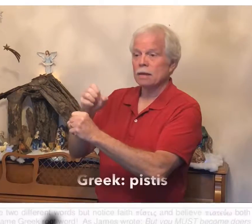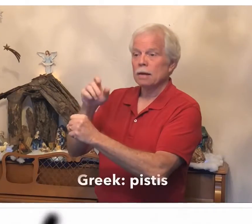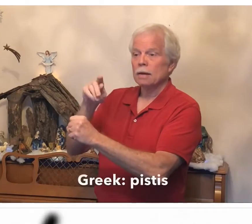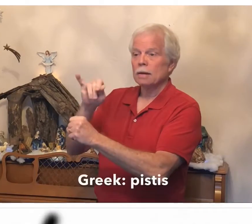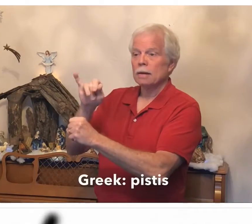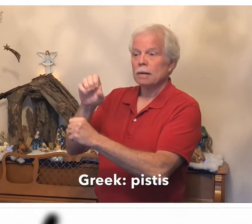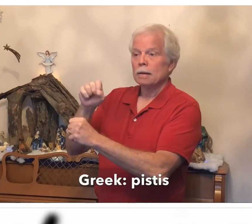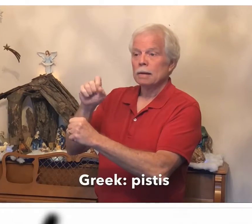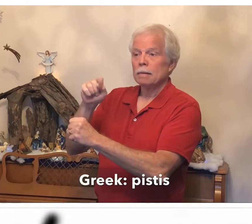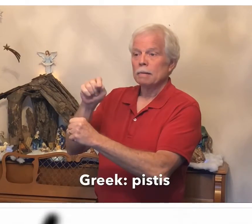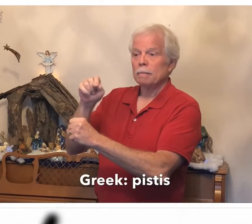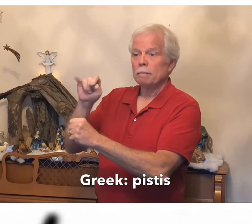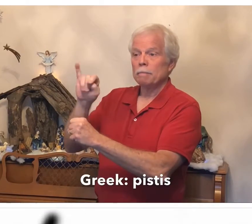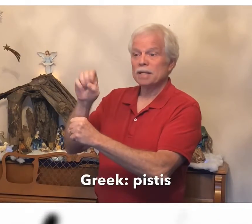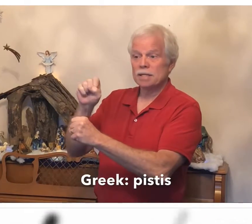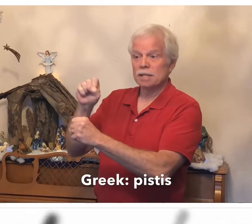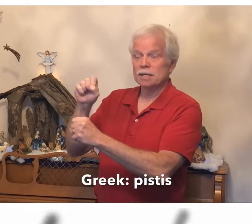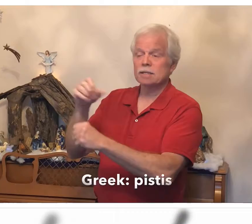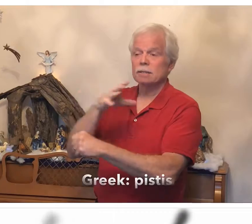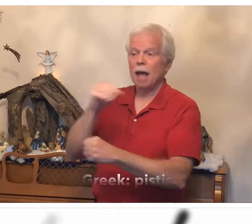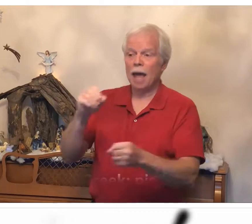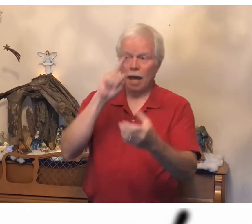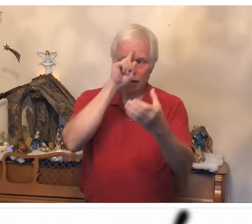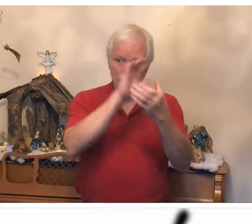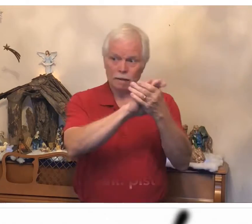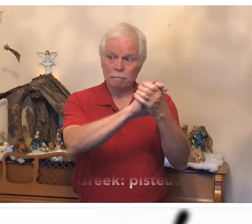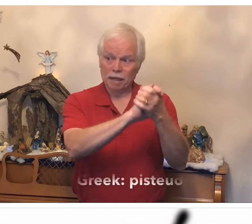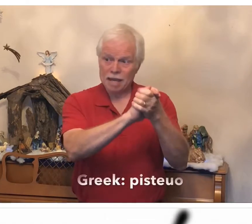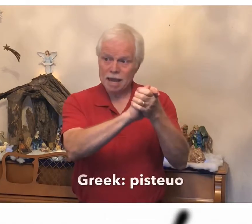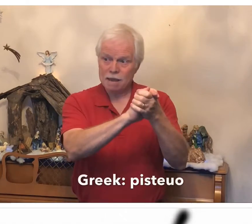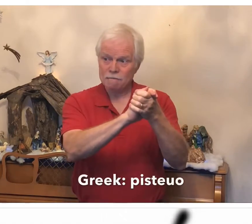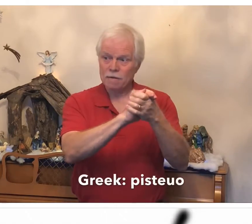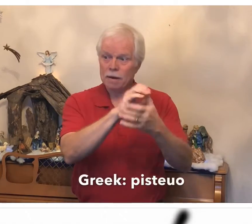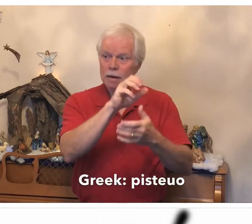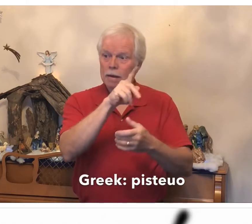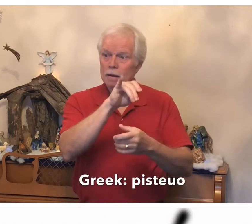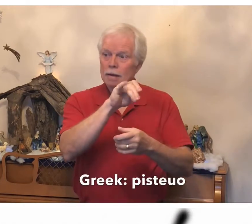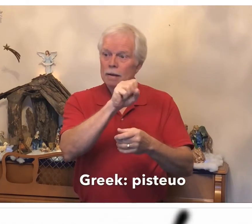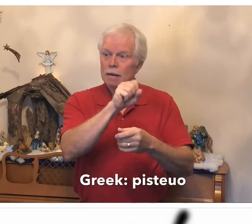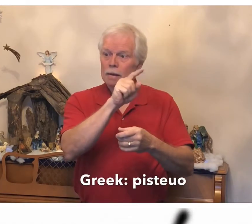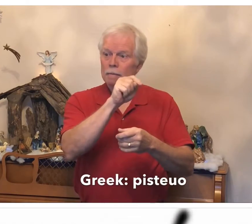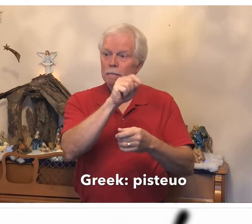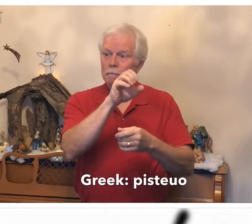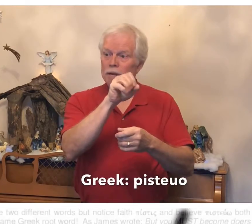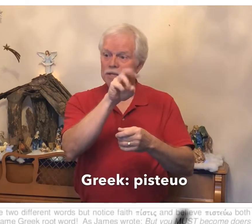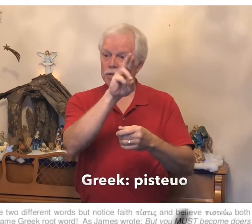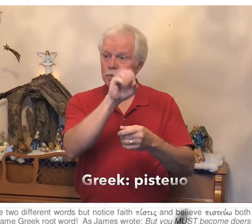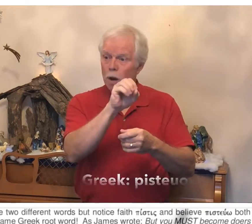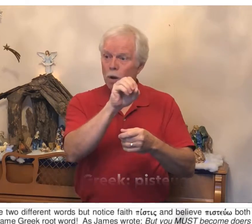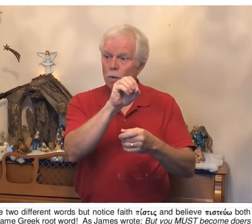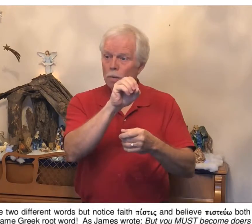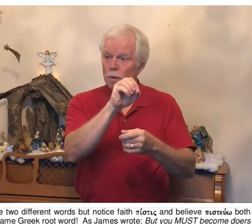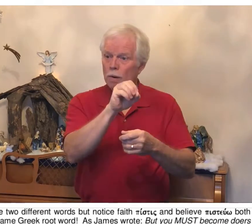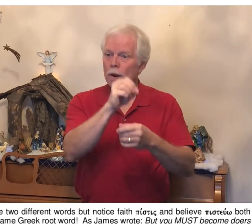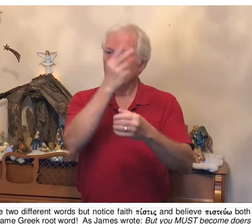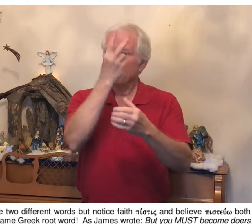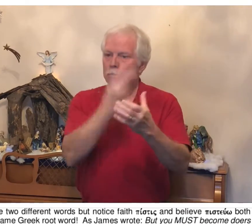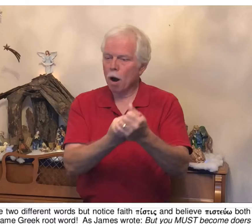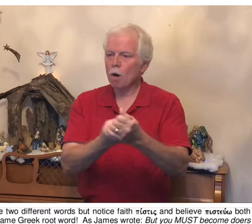pistus, and believe, pistuo, both